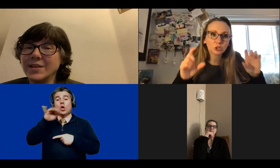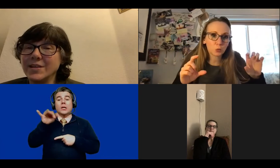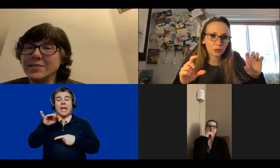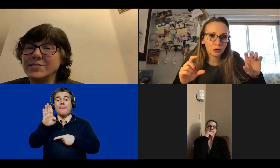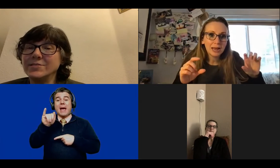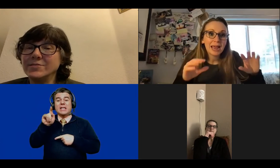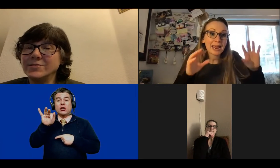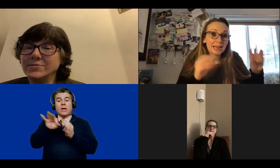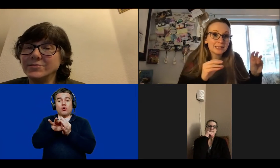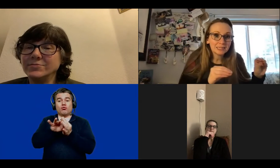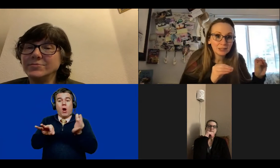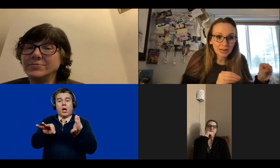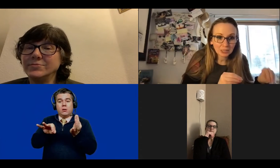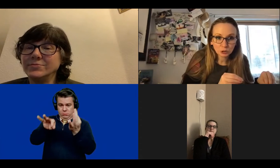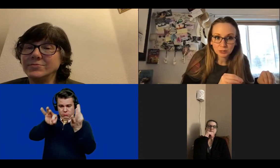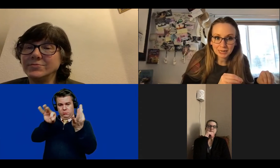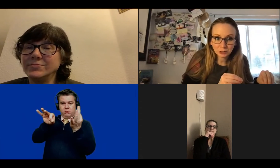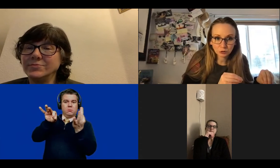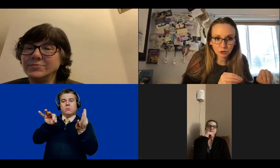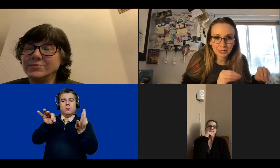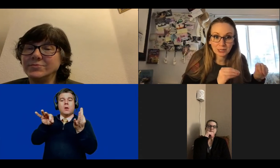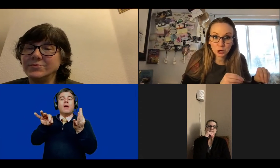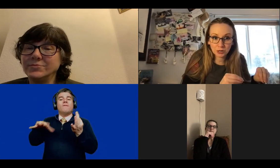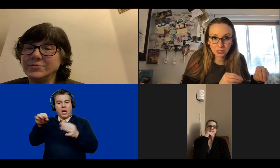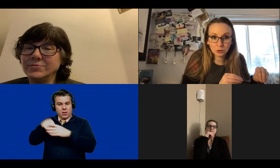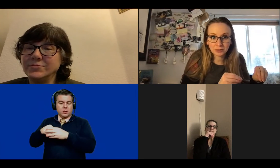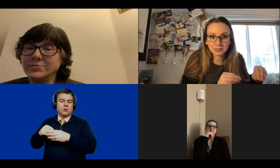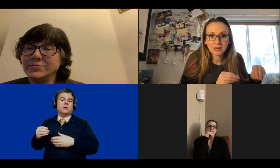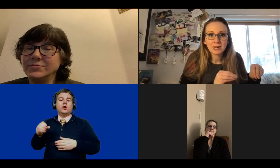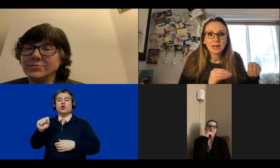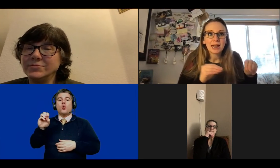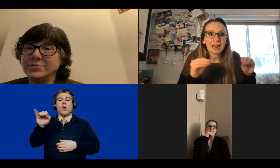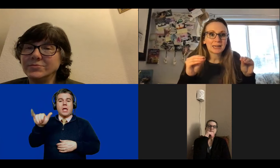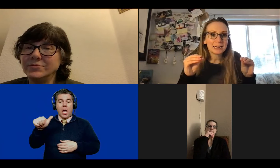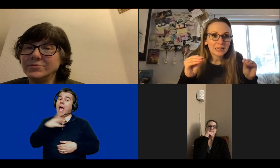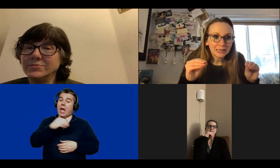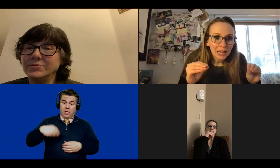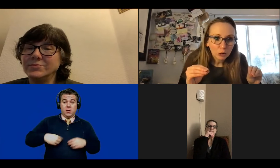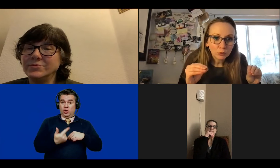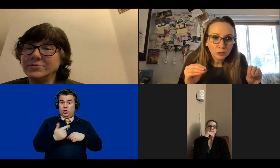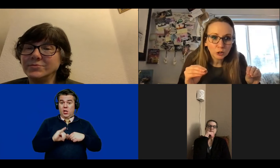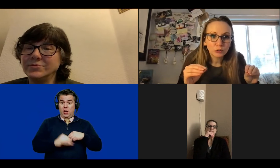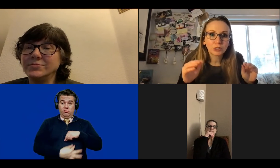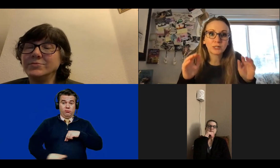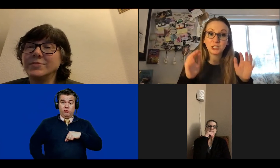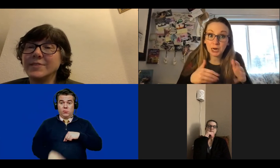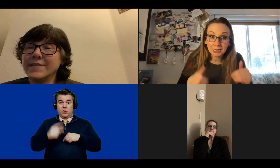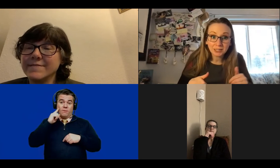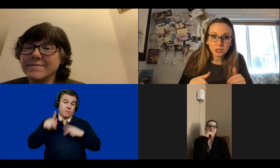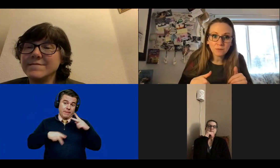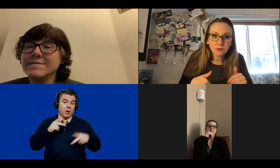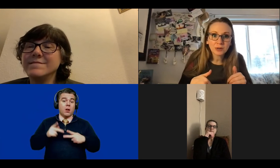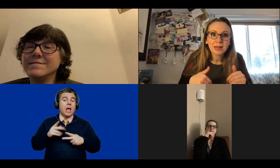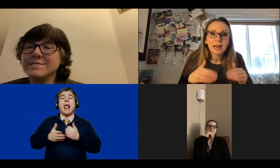found in soil and in the gastrointestinal tract in humans. And it helps reduce